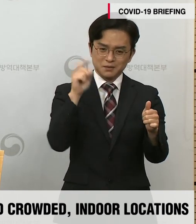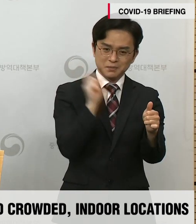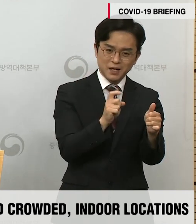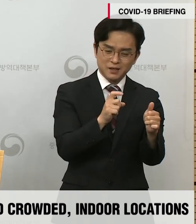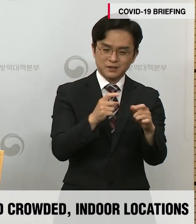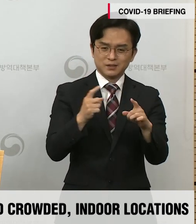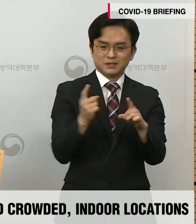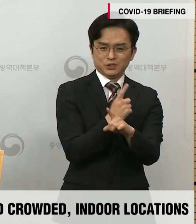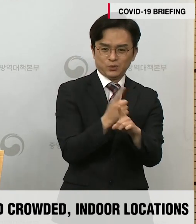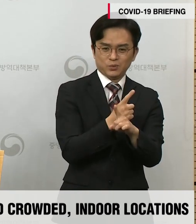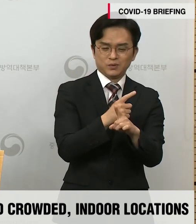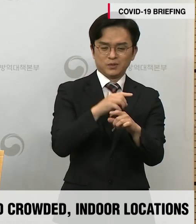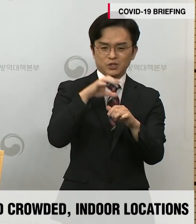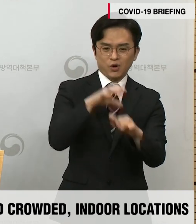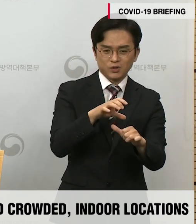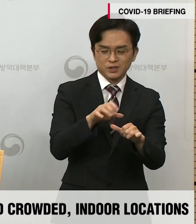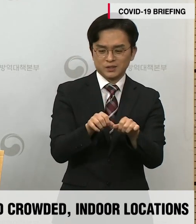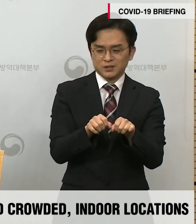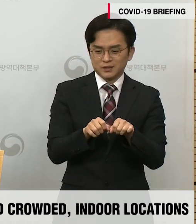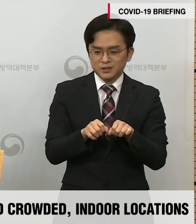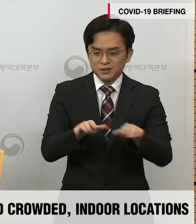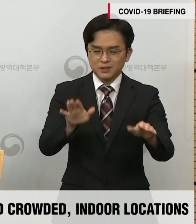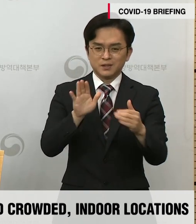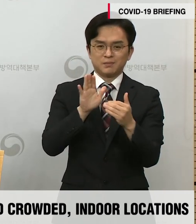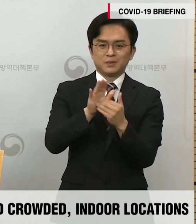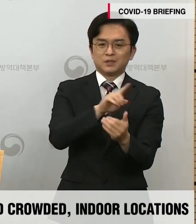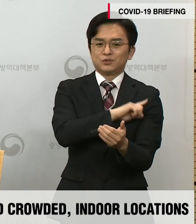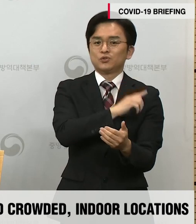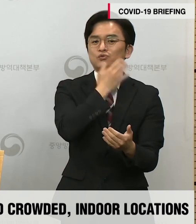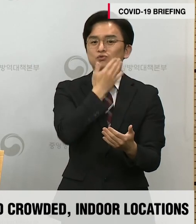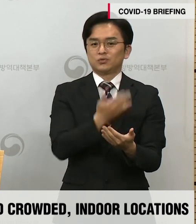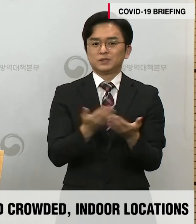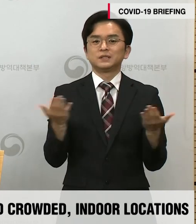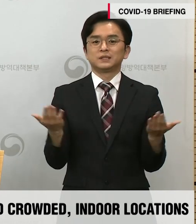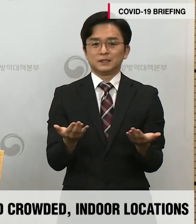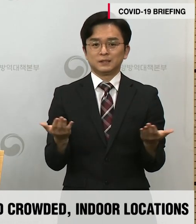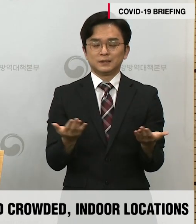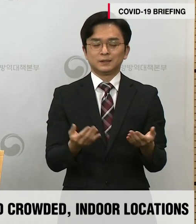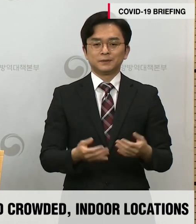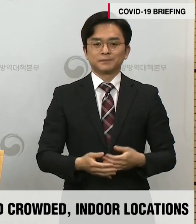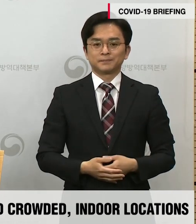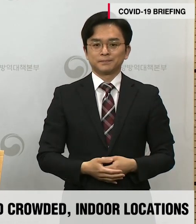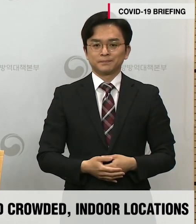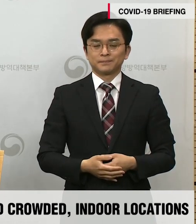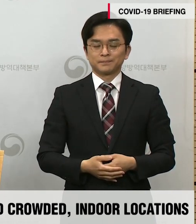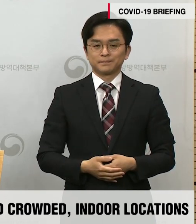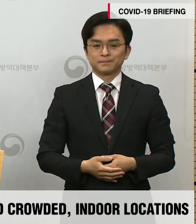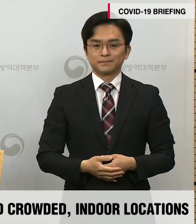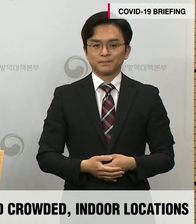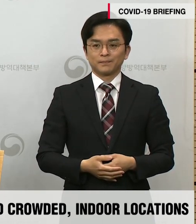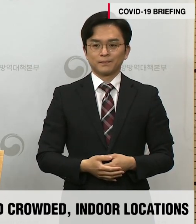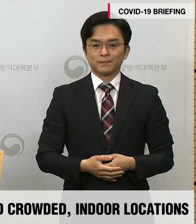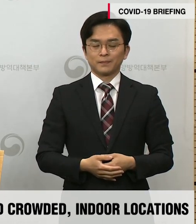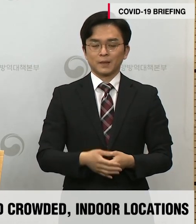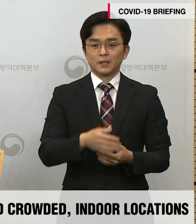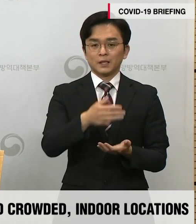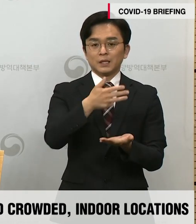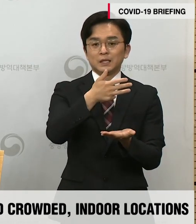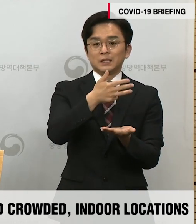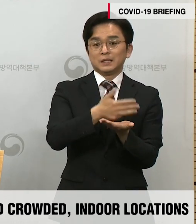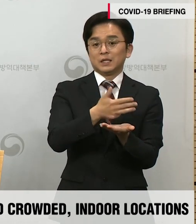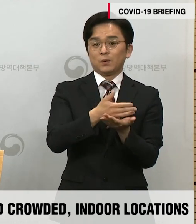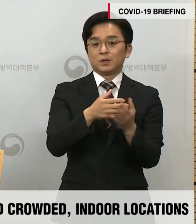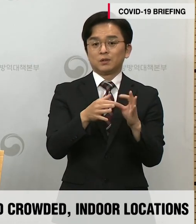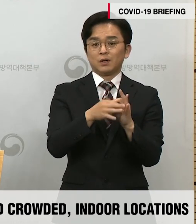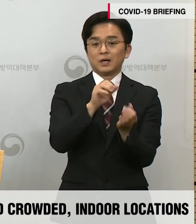to identify the patients as soon as possible, and we need to identify them and track them down. And as for